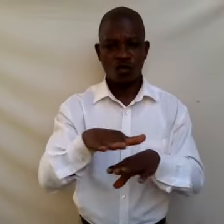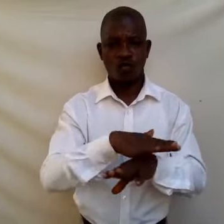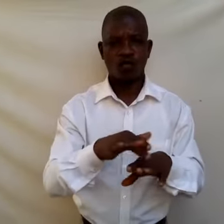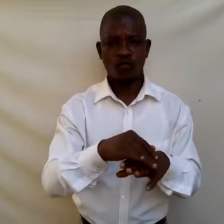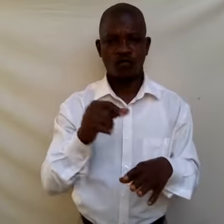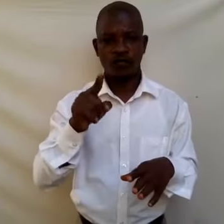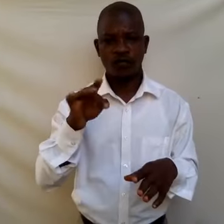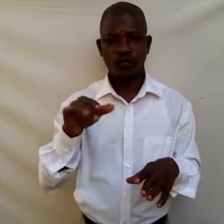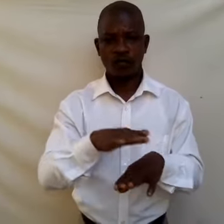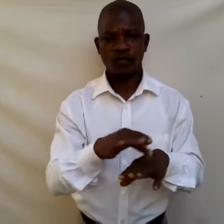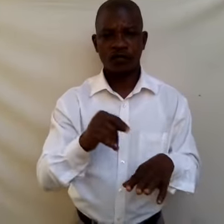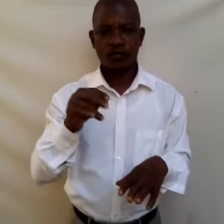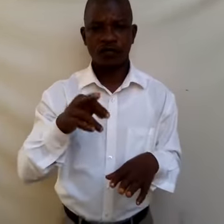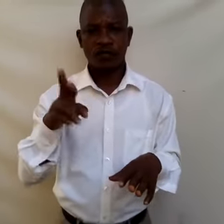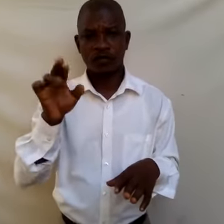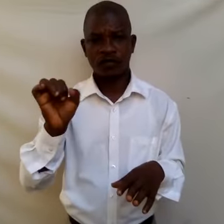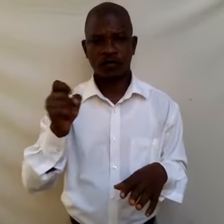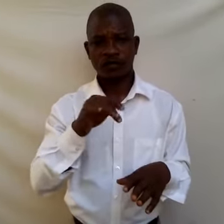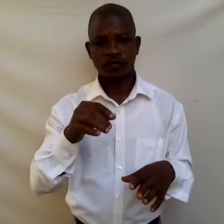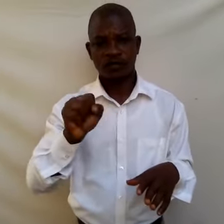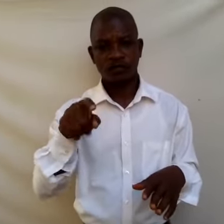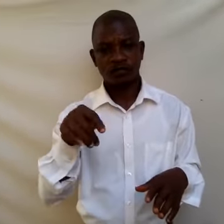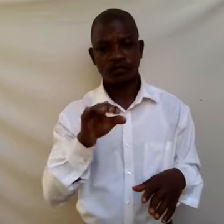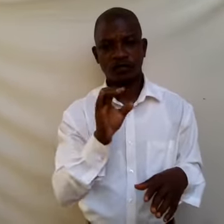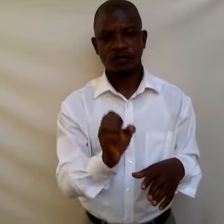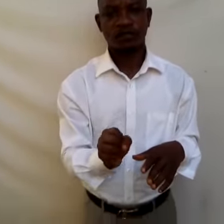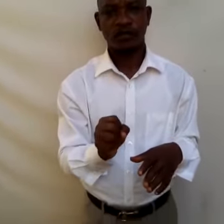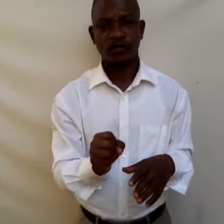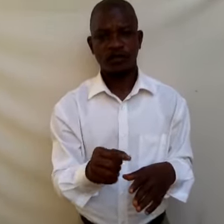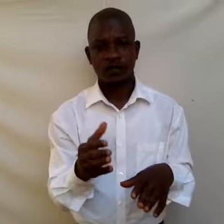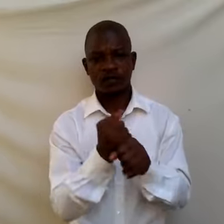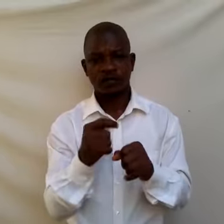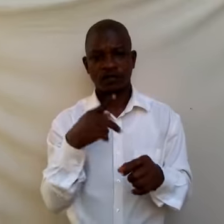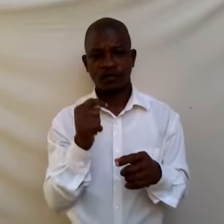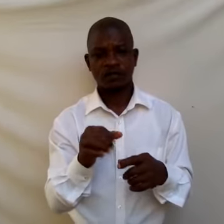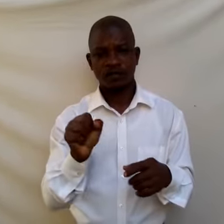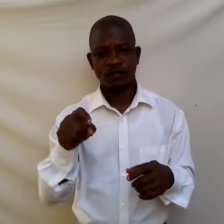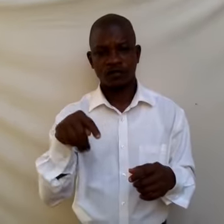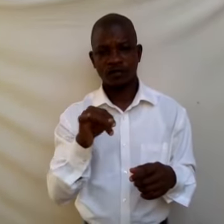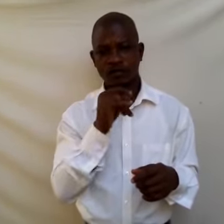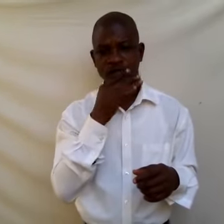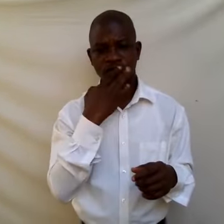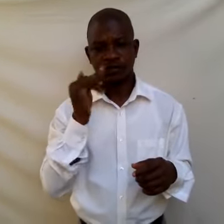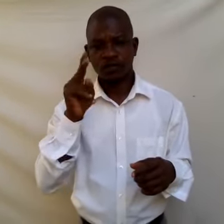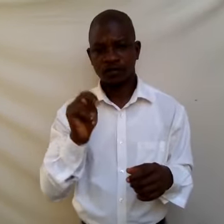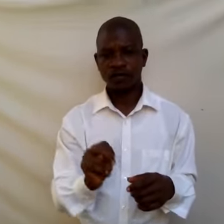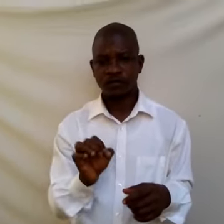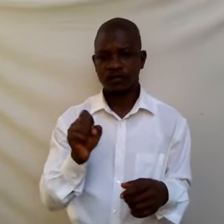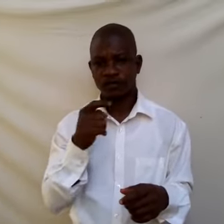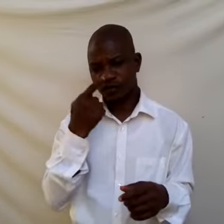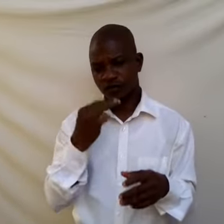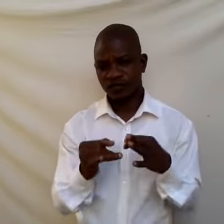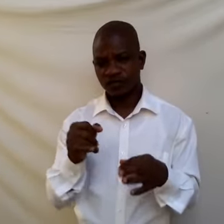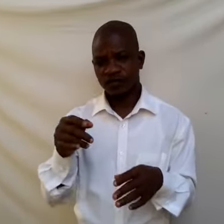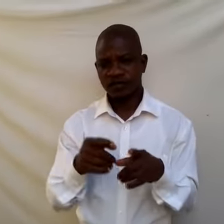length of real specimen. Taking the sweep net for example, if the real length of the